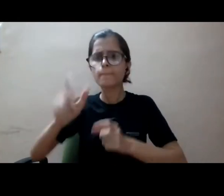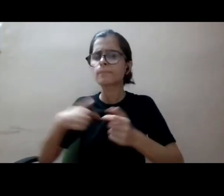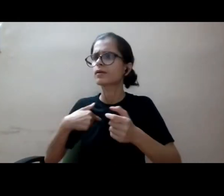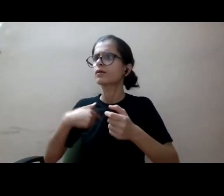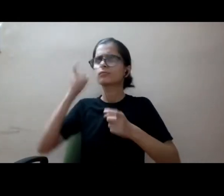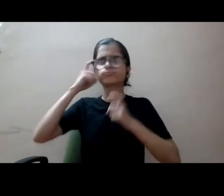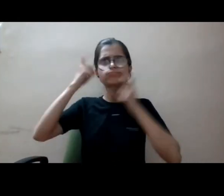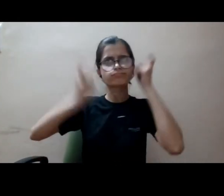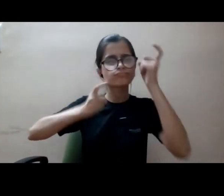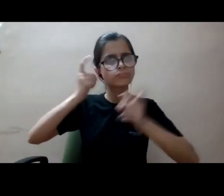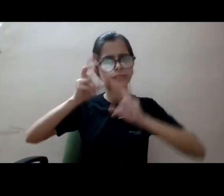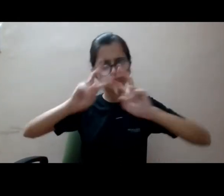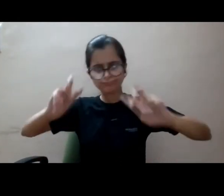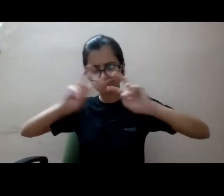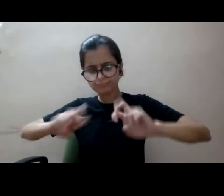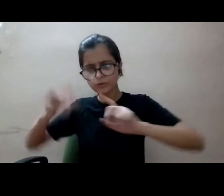imagined.